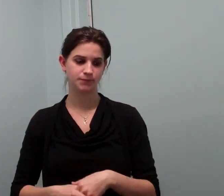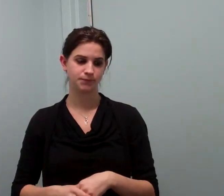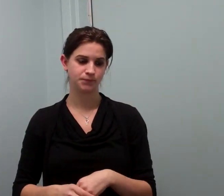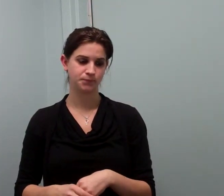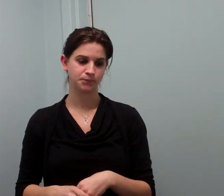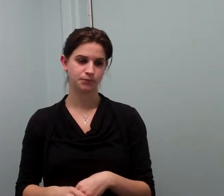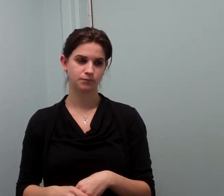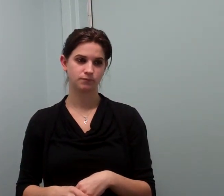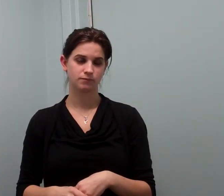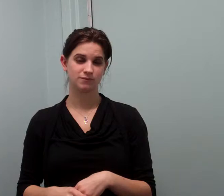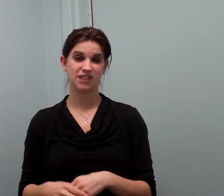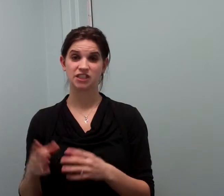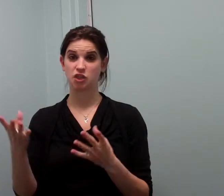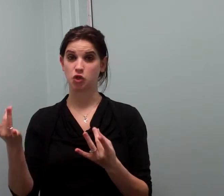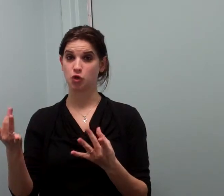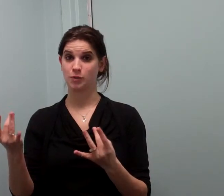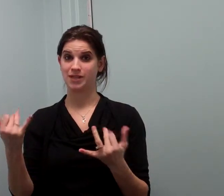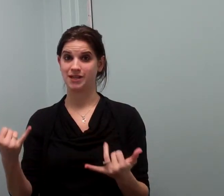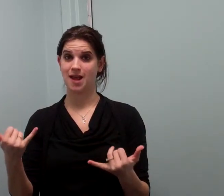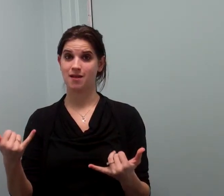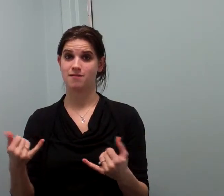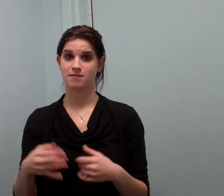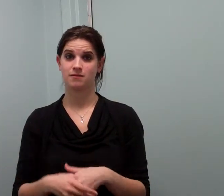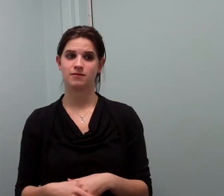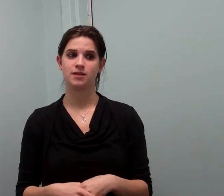Is it humid today? Yes, it's very humid.